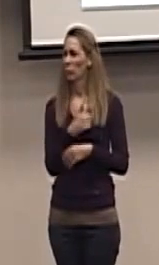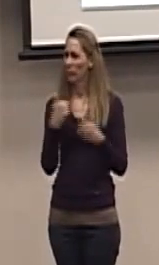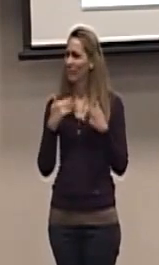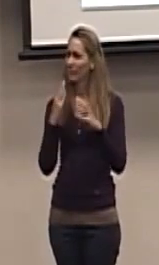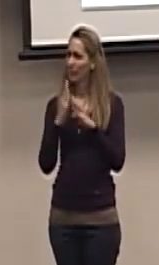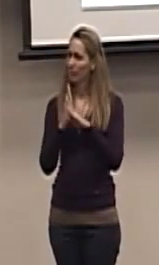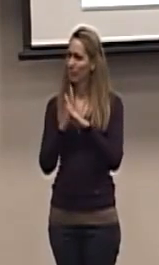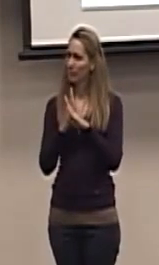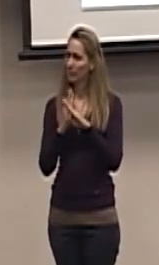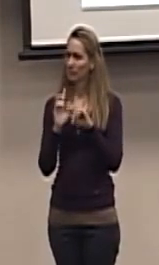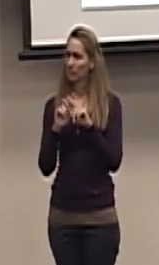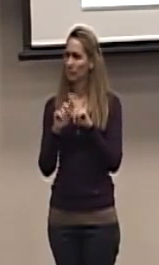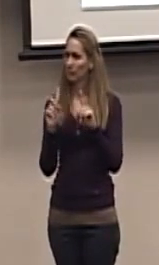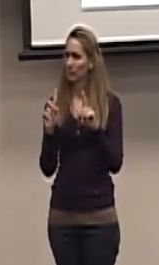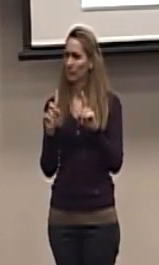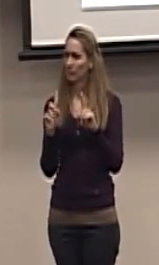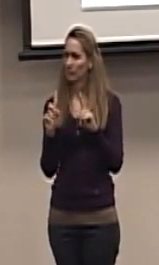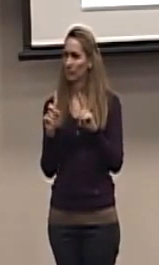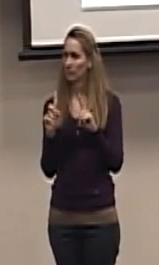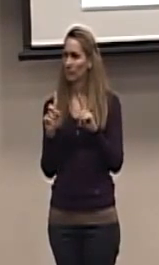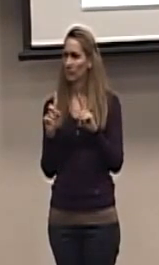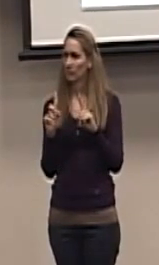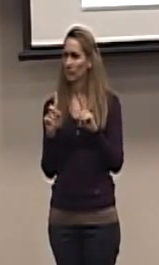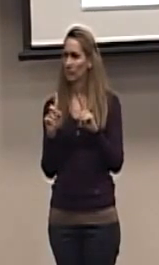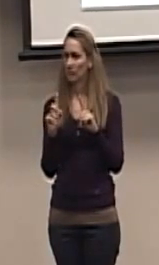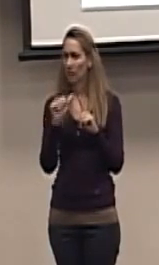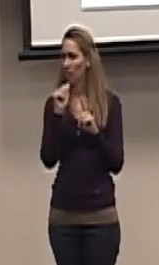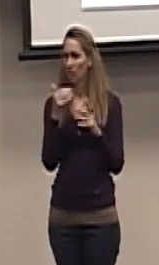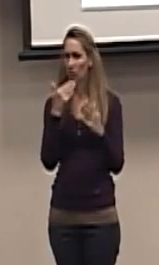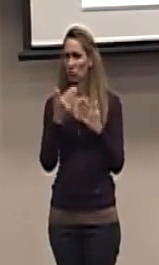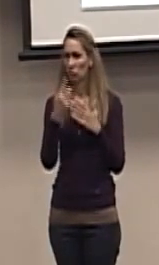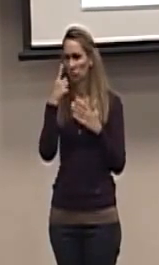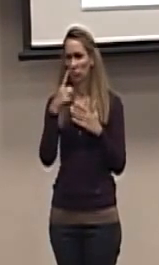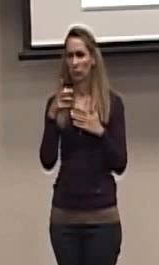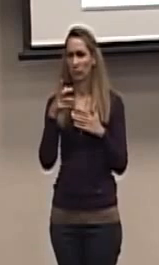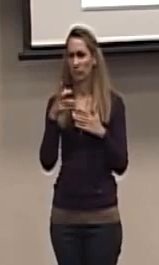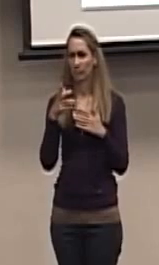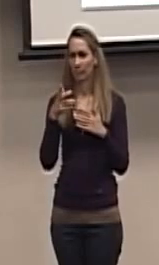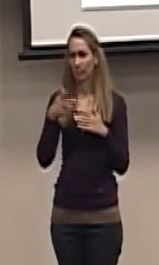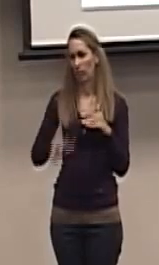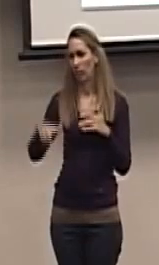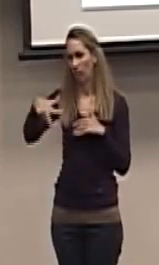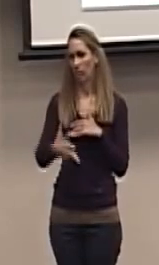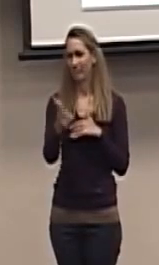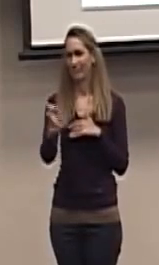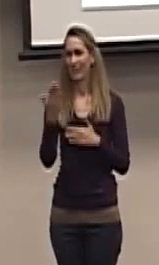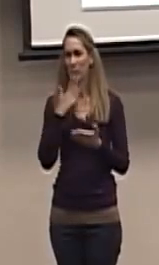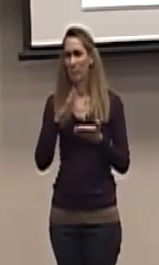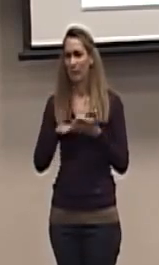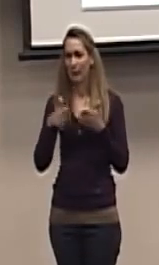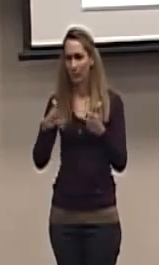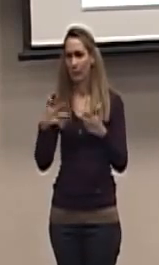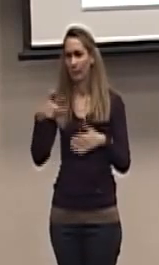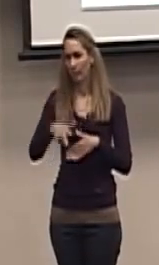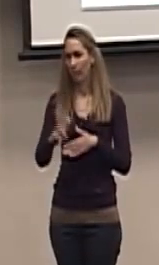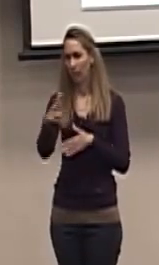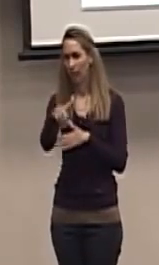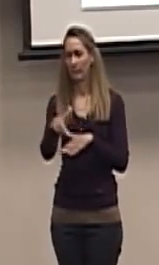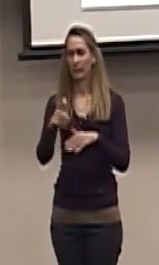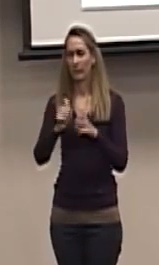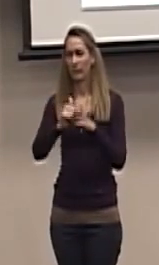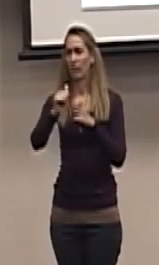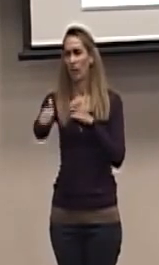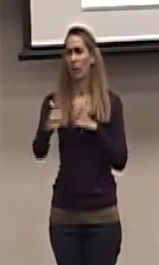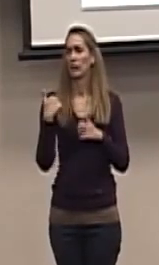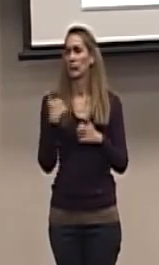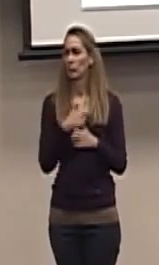is not good for traveling the bad roads of Ghana for such long distances. So there is a need for us to